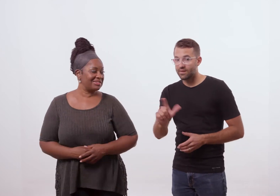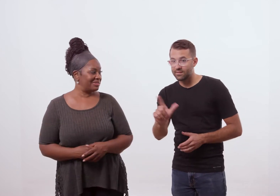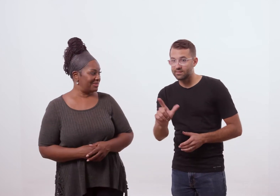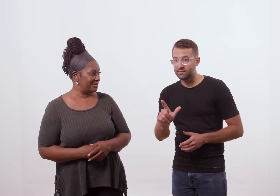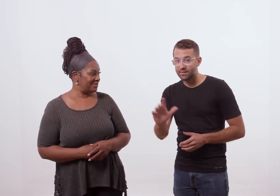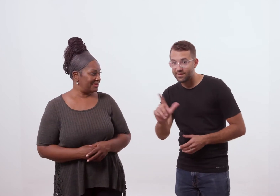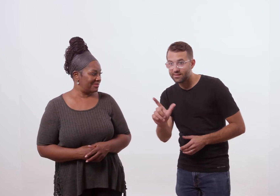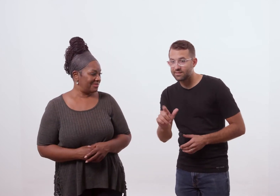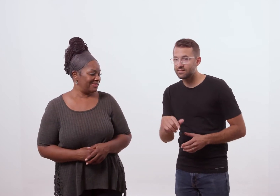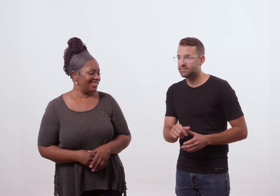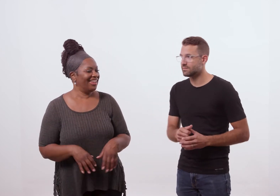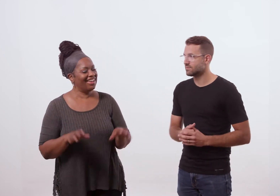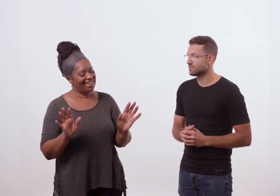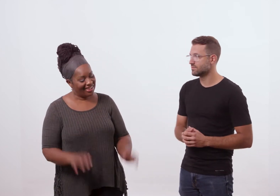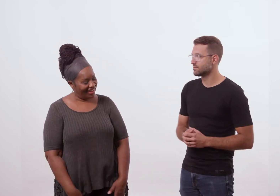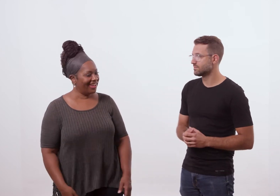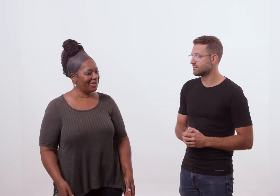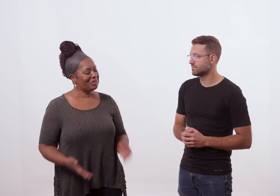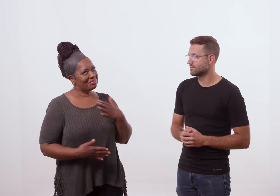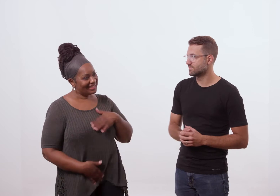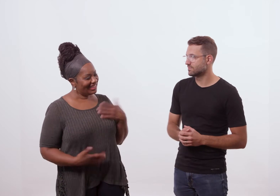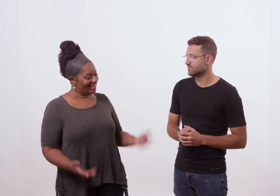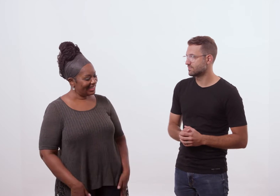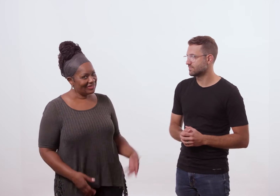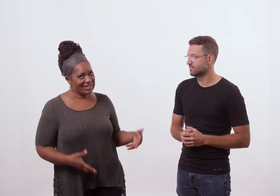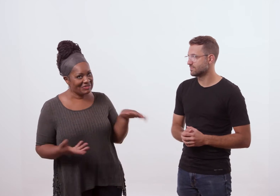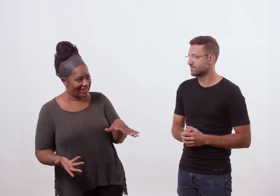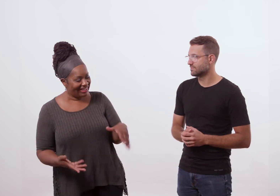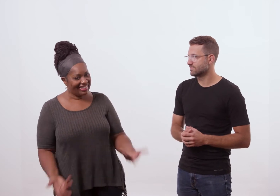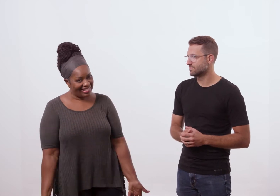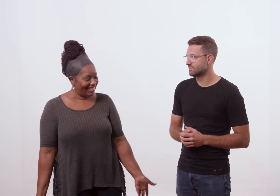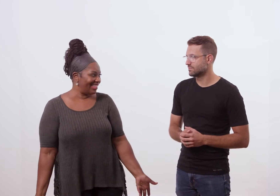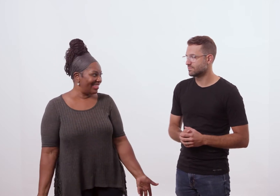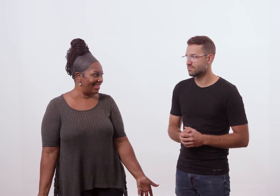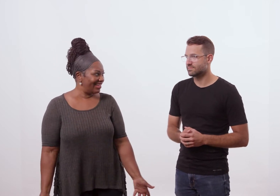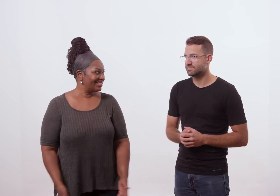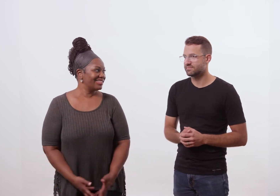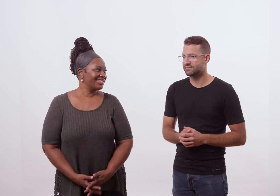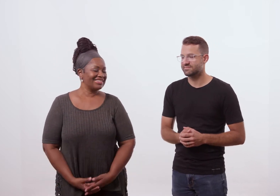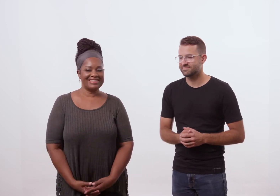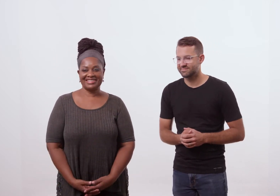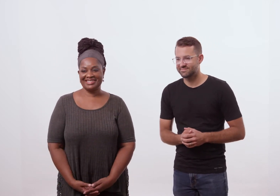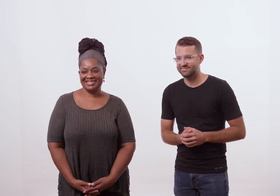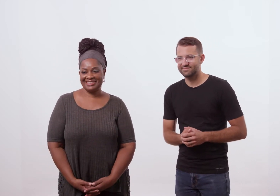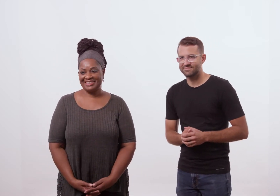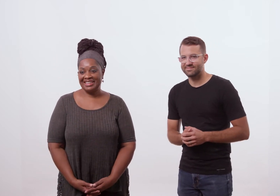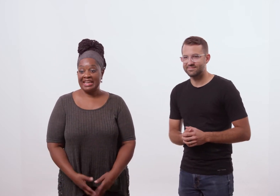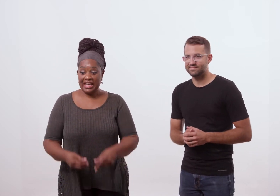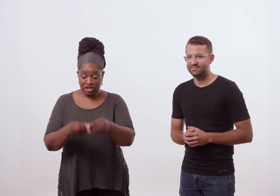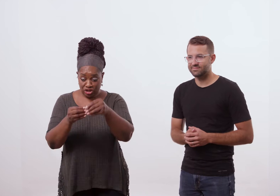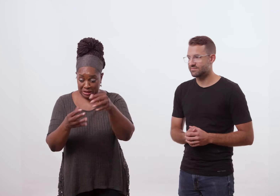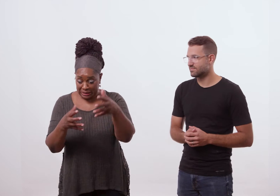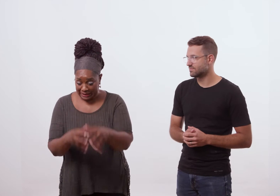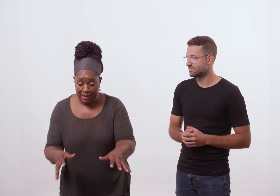Lita! Rayek, please. You'll make me spill it. As if prompted, the clay vessel slips from Lita's